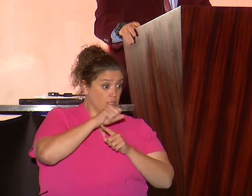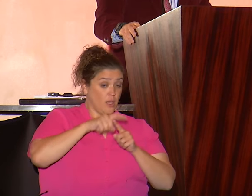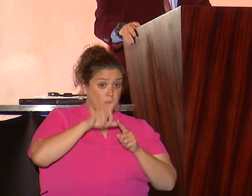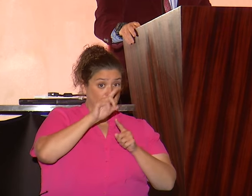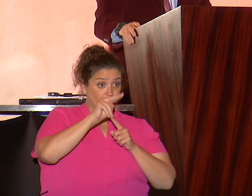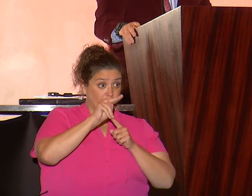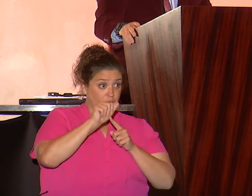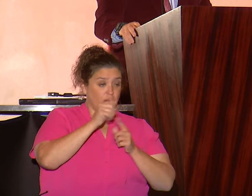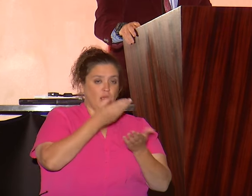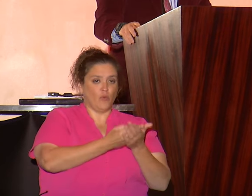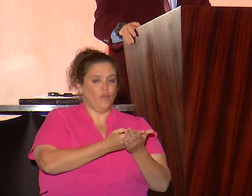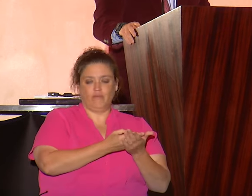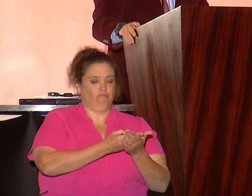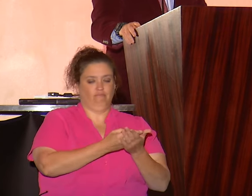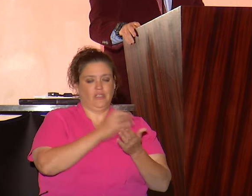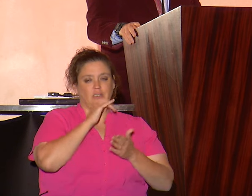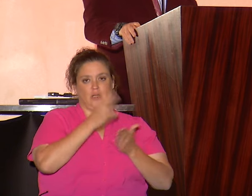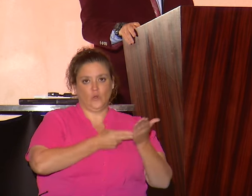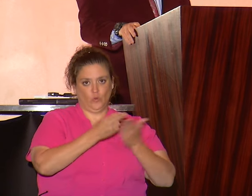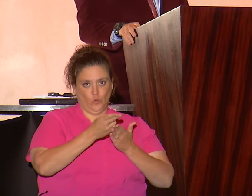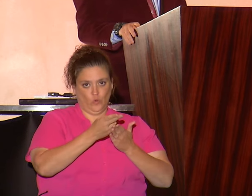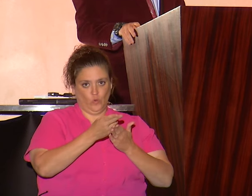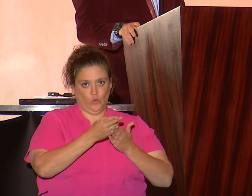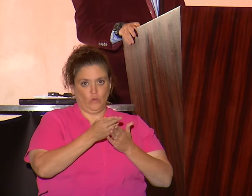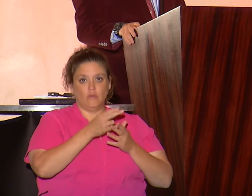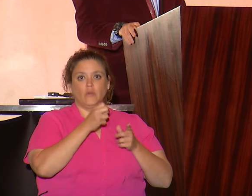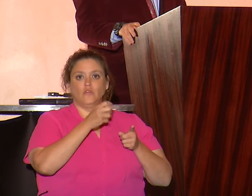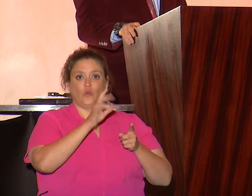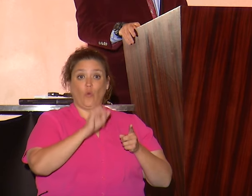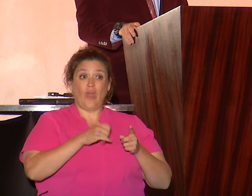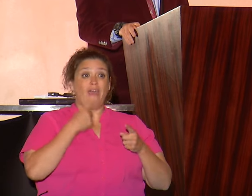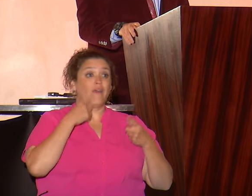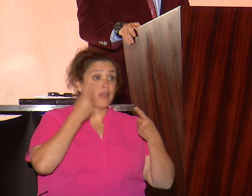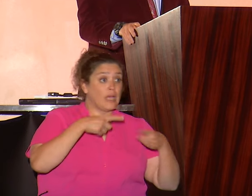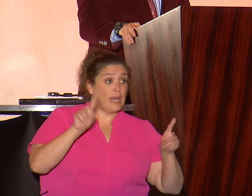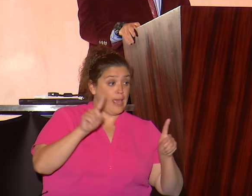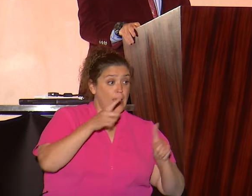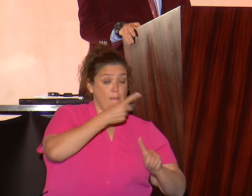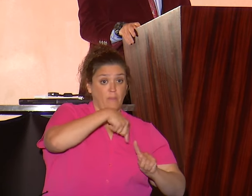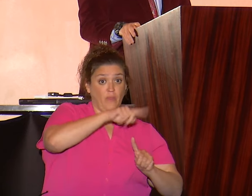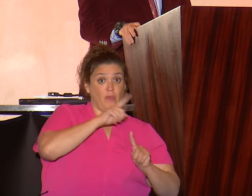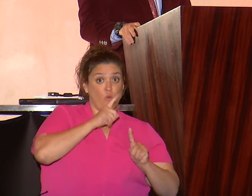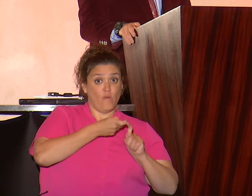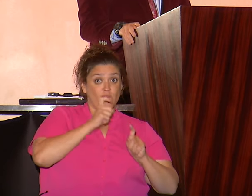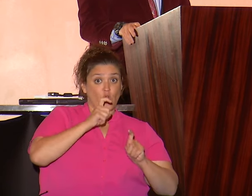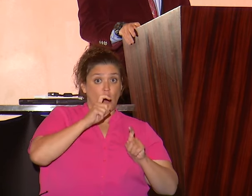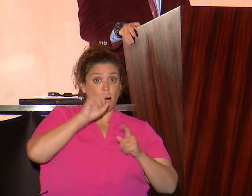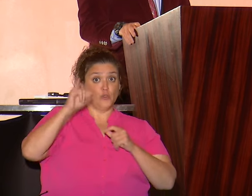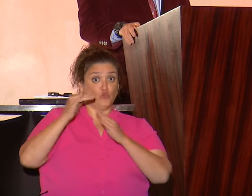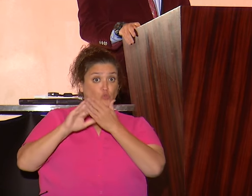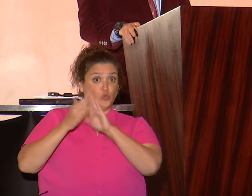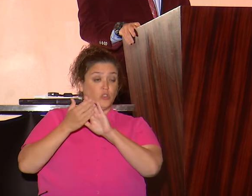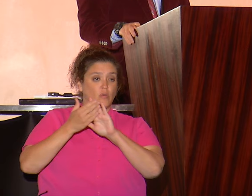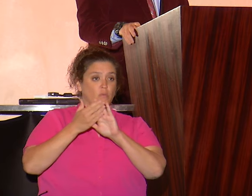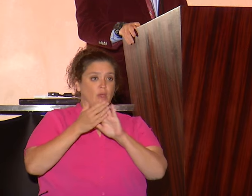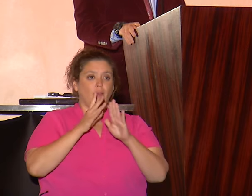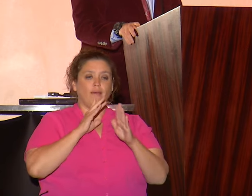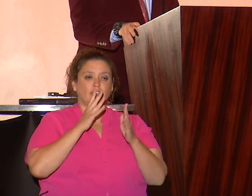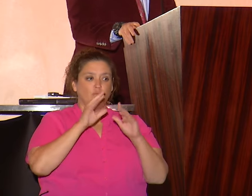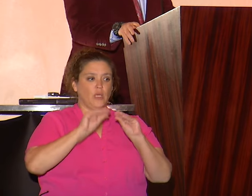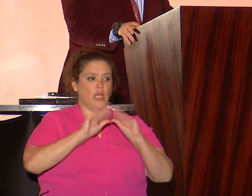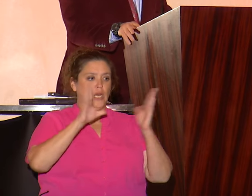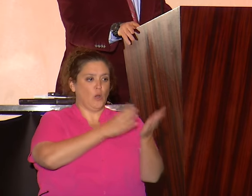claim about Native Americans and South Sea Islanders has been concretely refuted by DNA